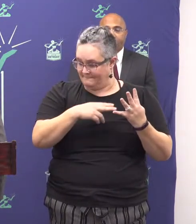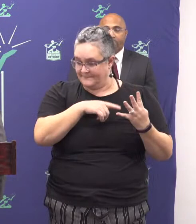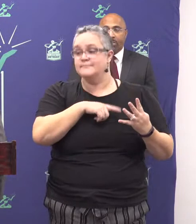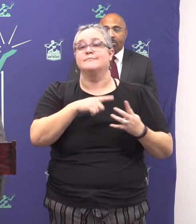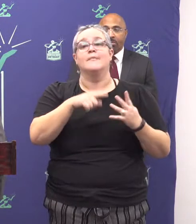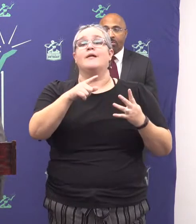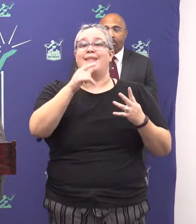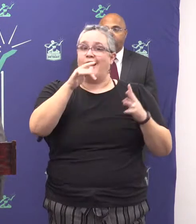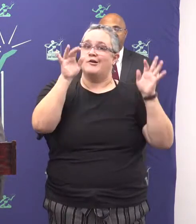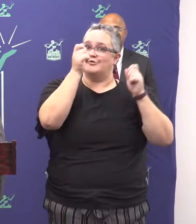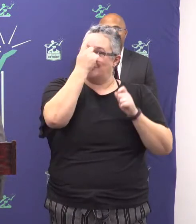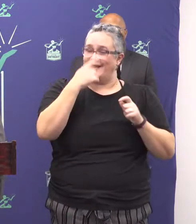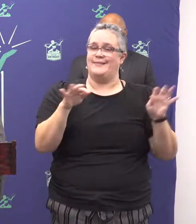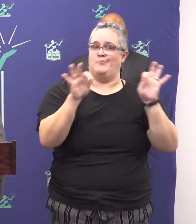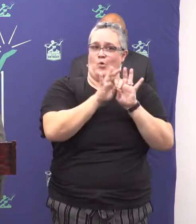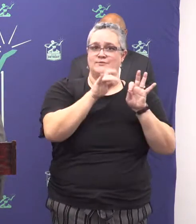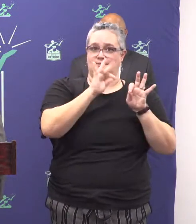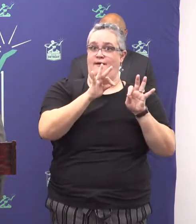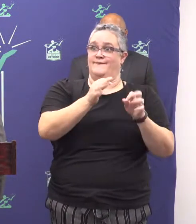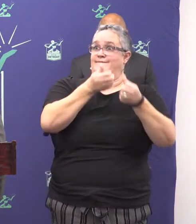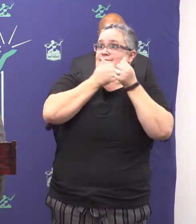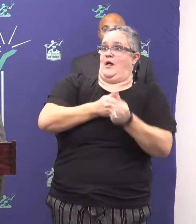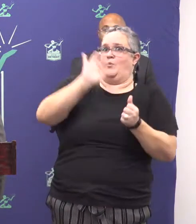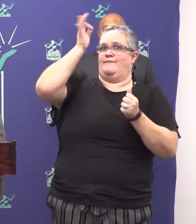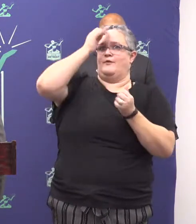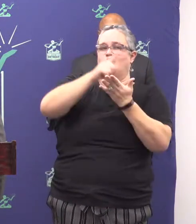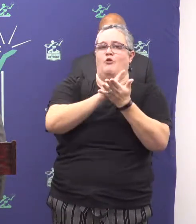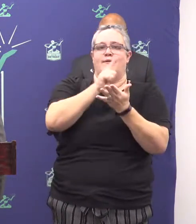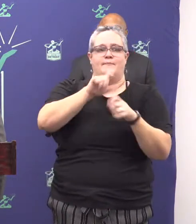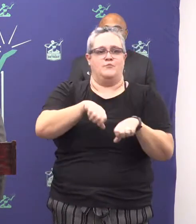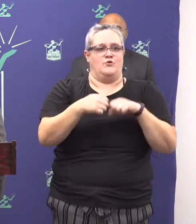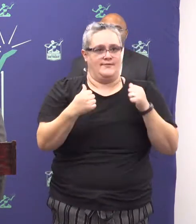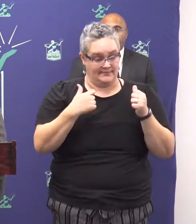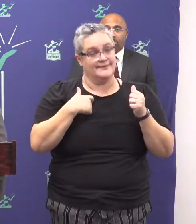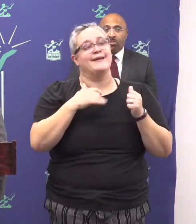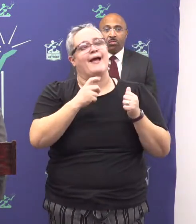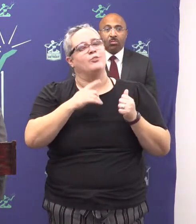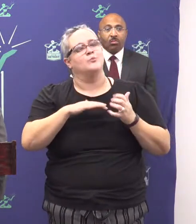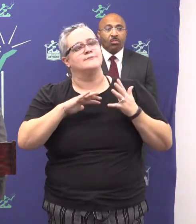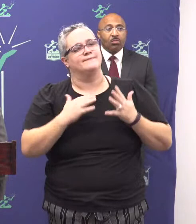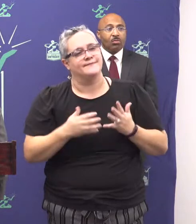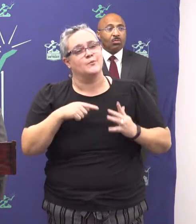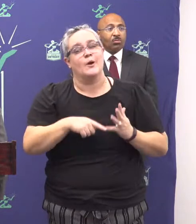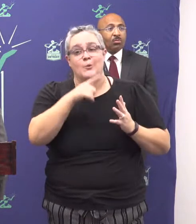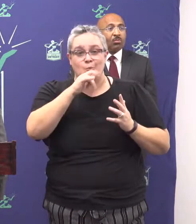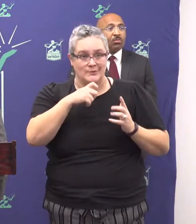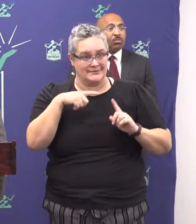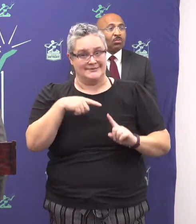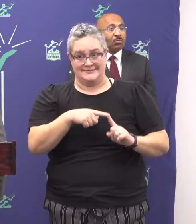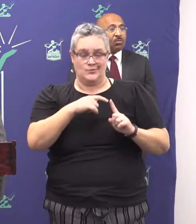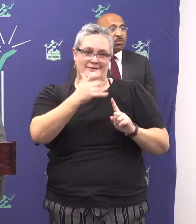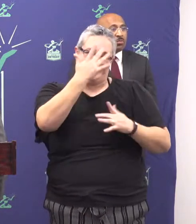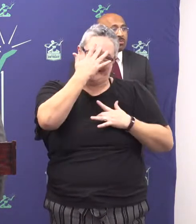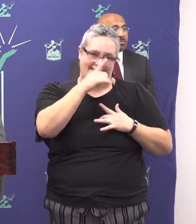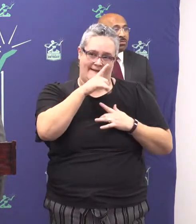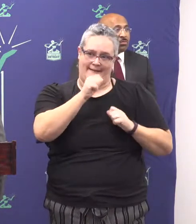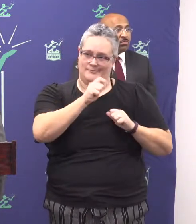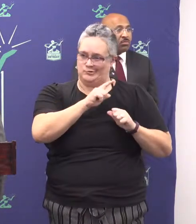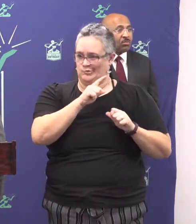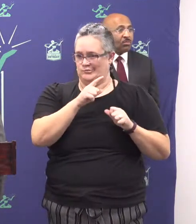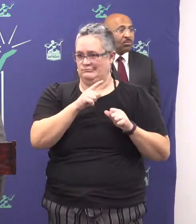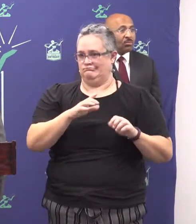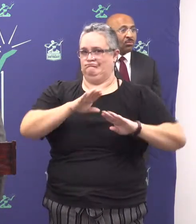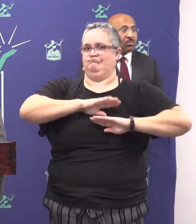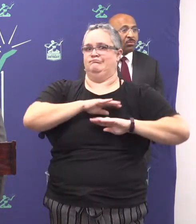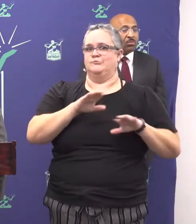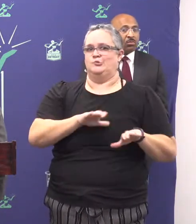Benson was out sick. He would have done it as well. And so I want to thank those council members who attempted to do the right thing. After